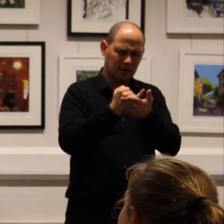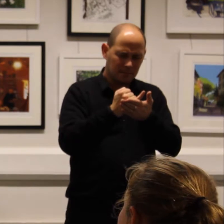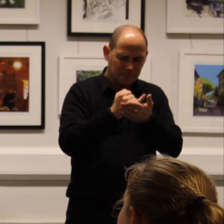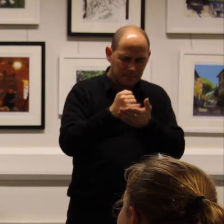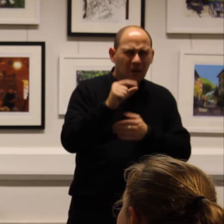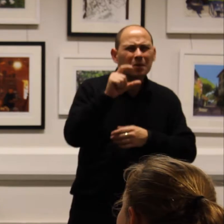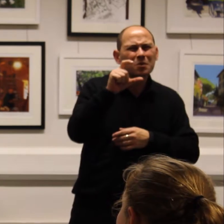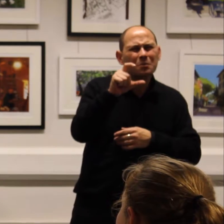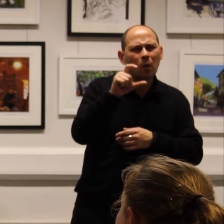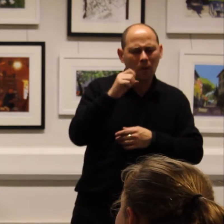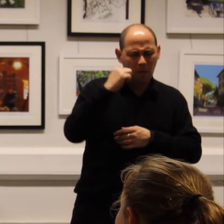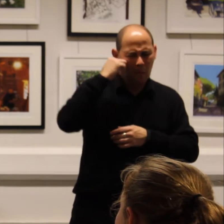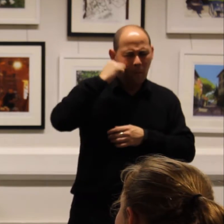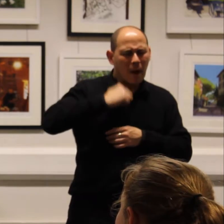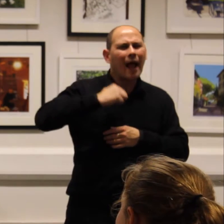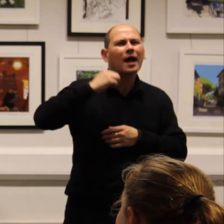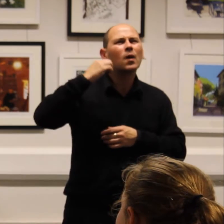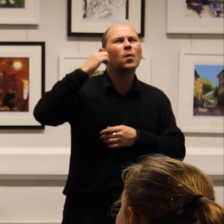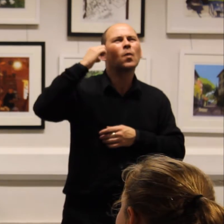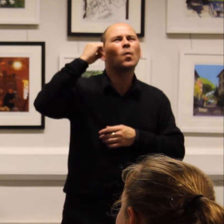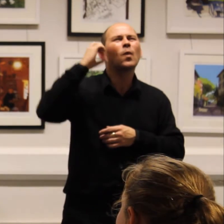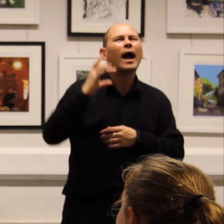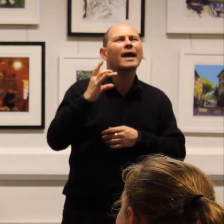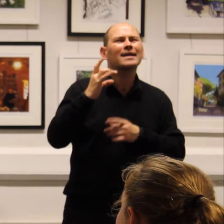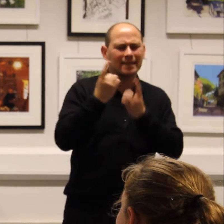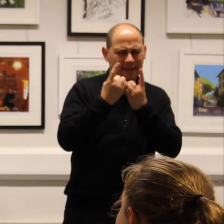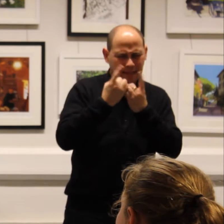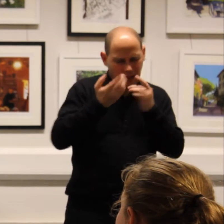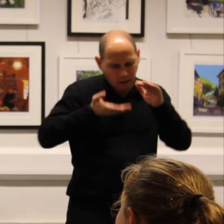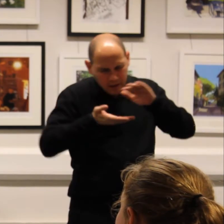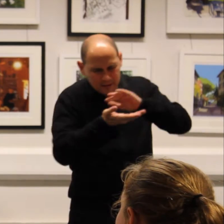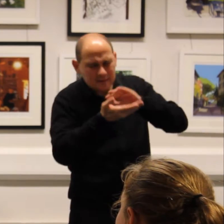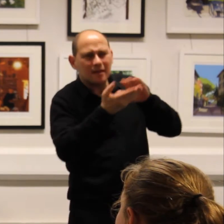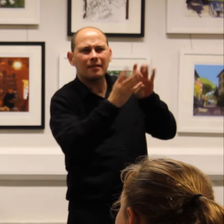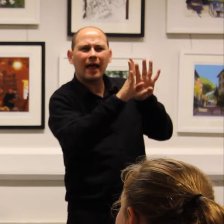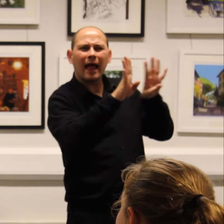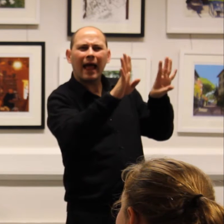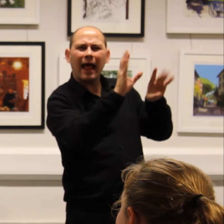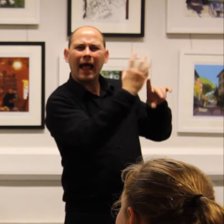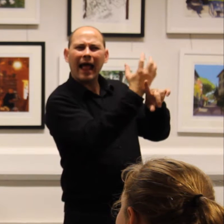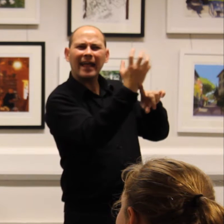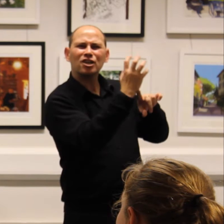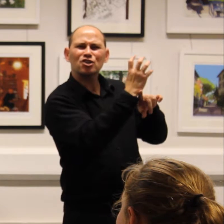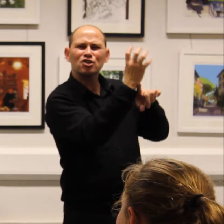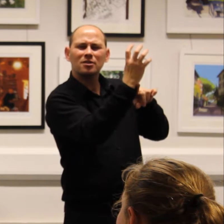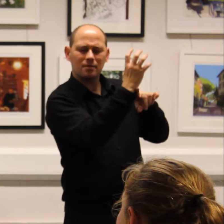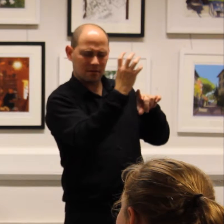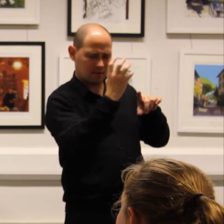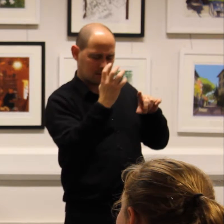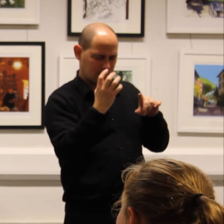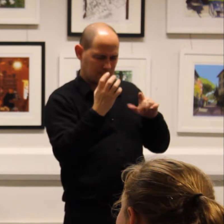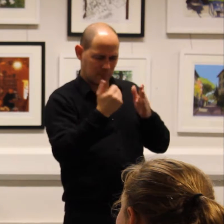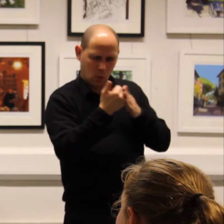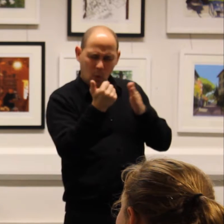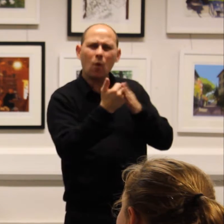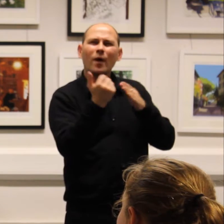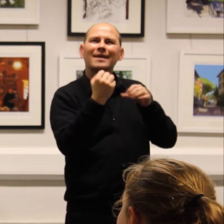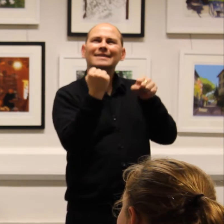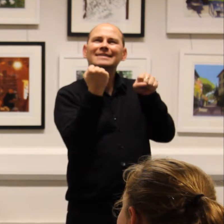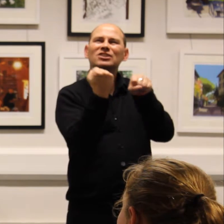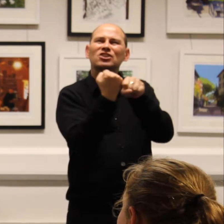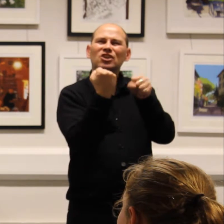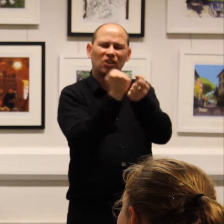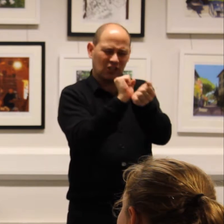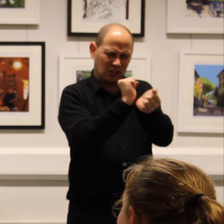thing under the hedge that must have wanted to be seen. There were always dirty feathers in the garden, but it wasn't